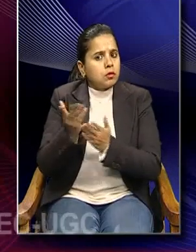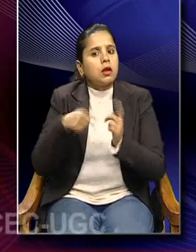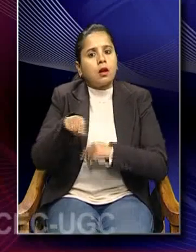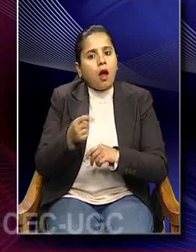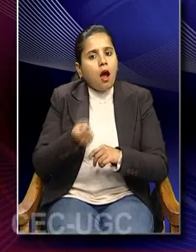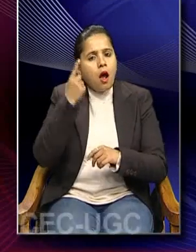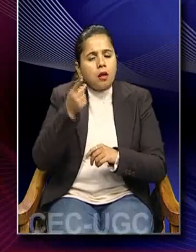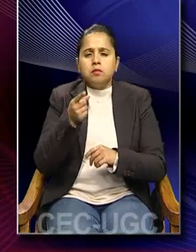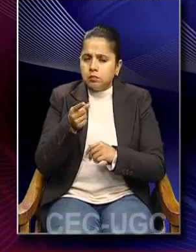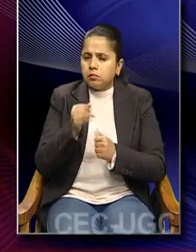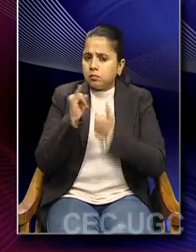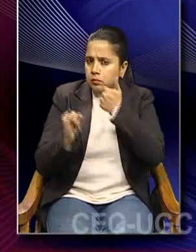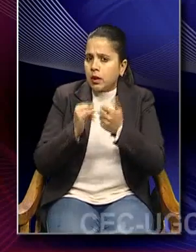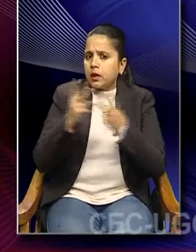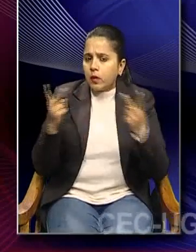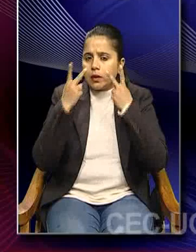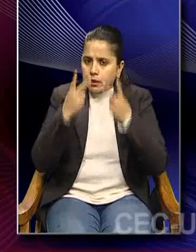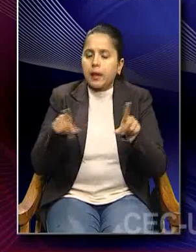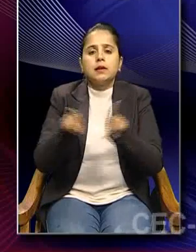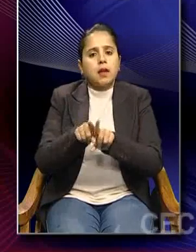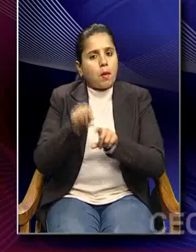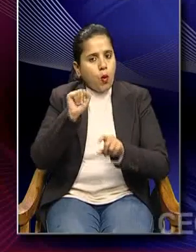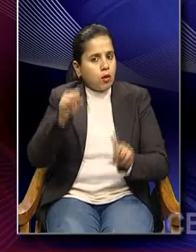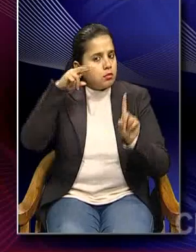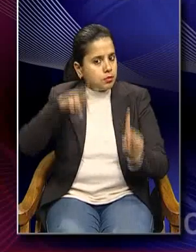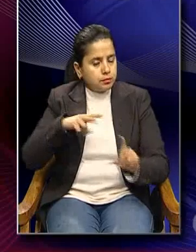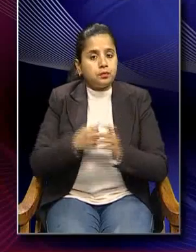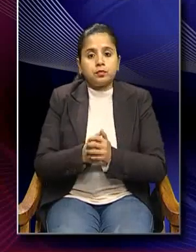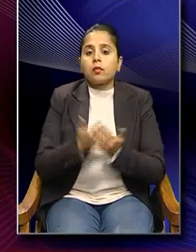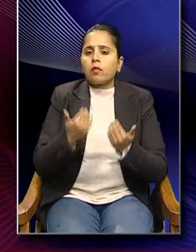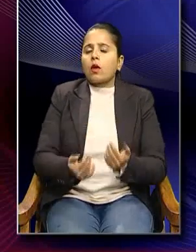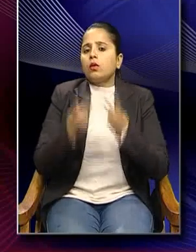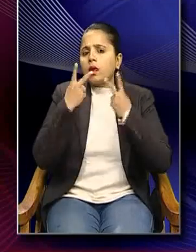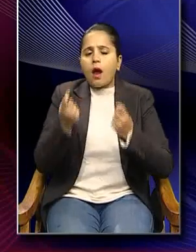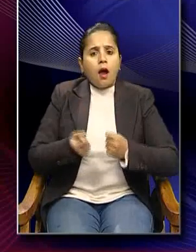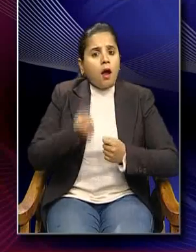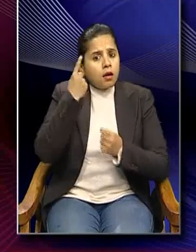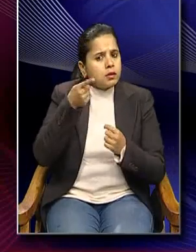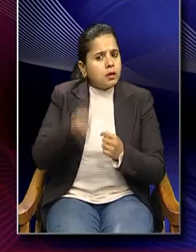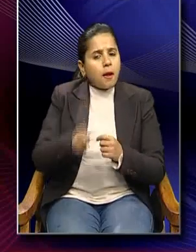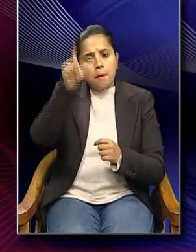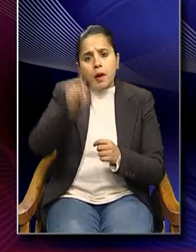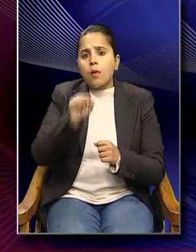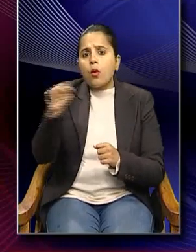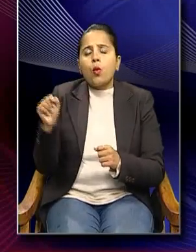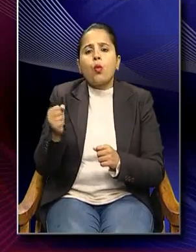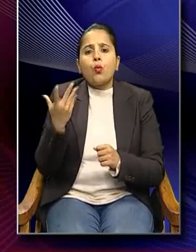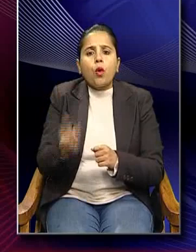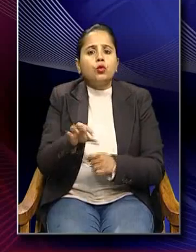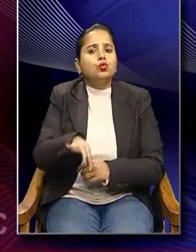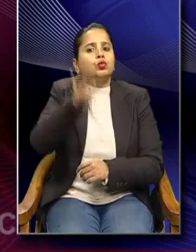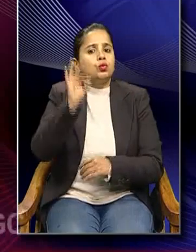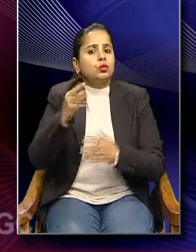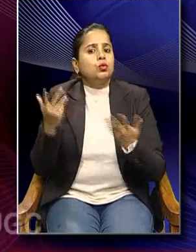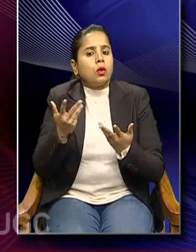utilitarian perspective as well. So first let us understand what is individual preferences